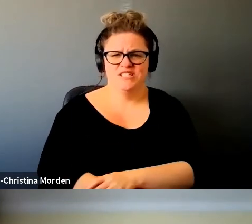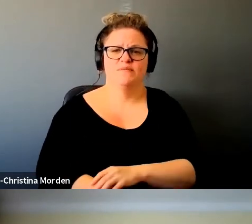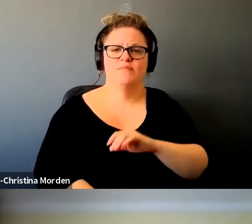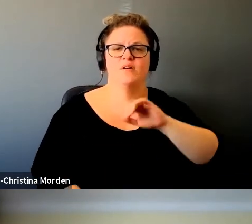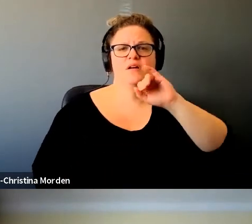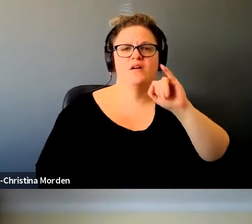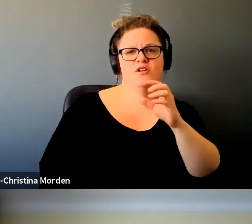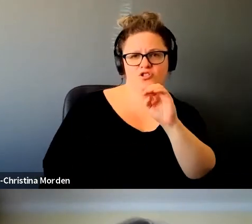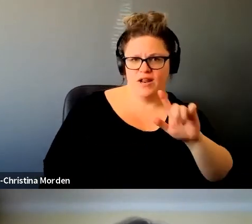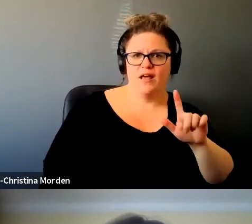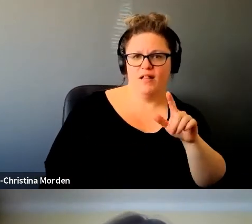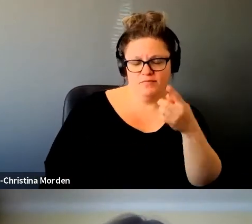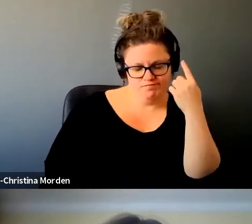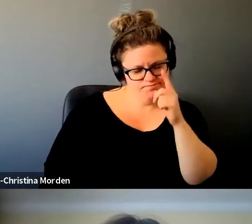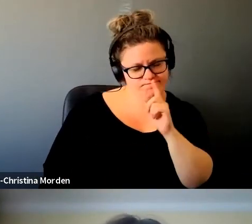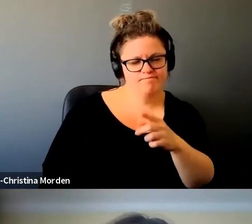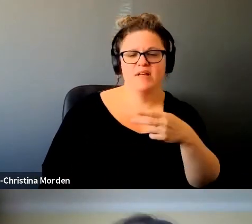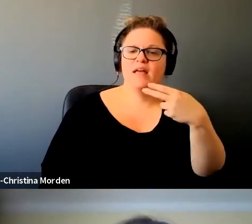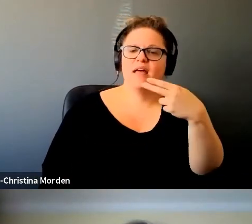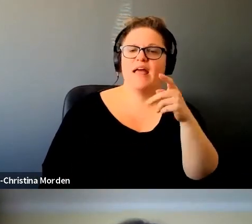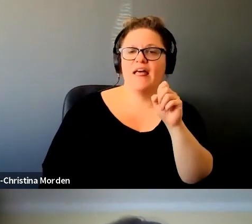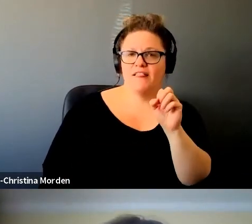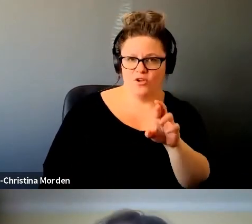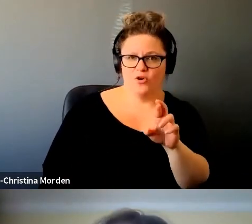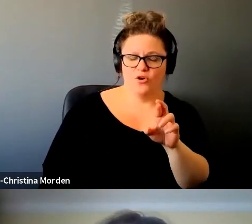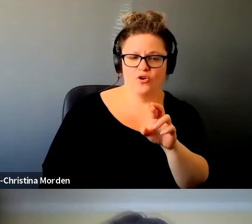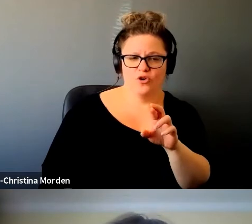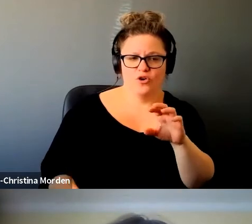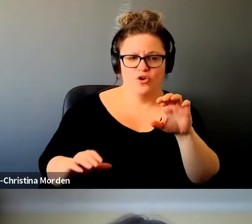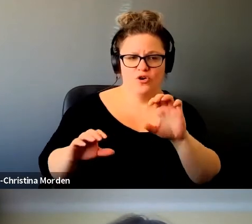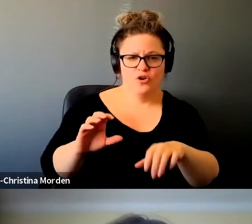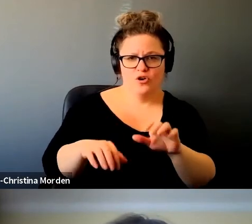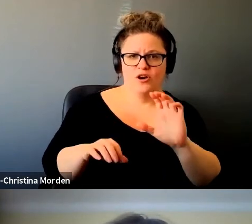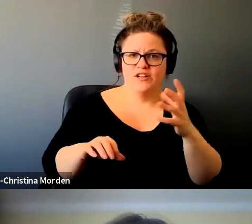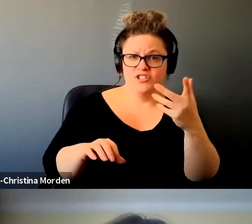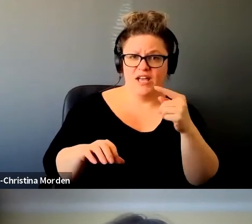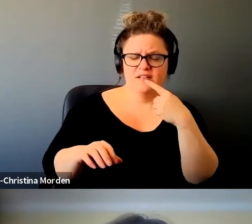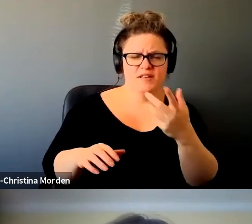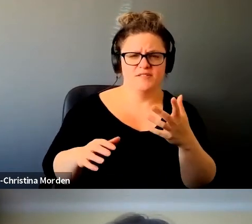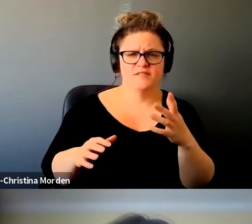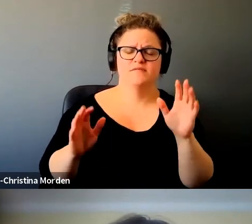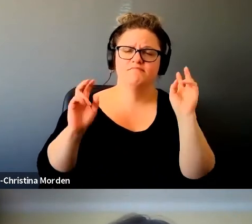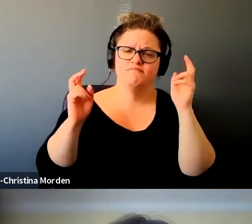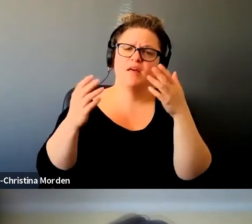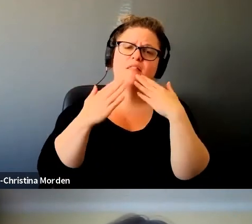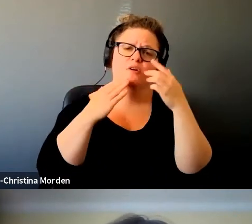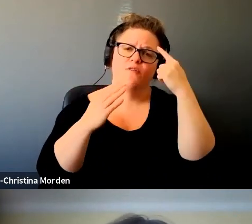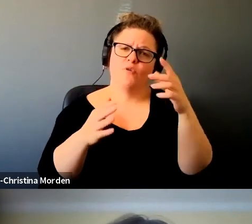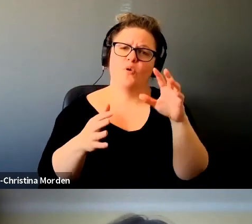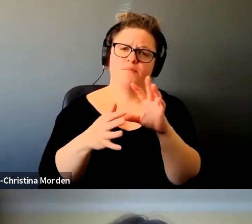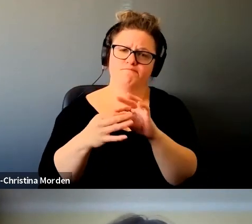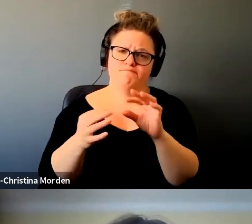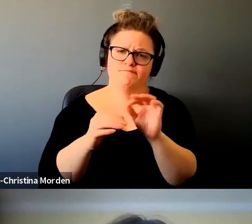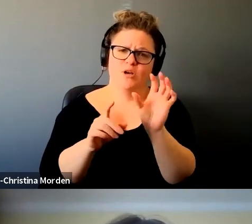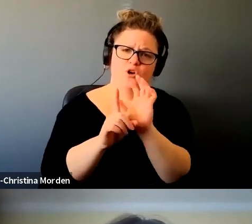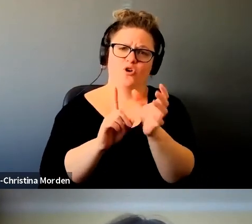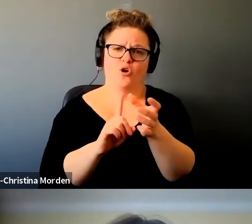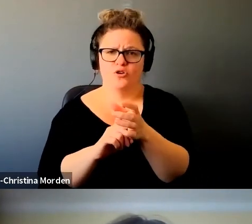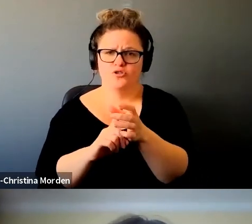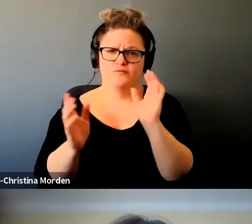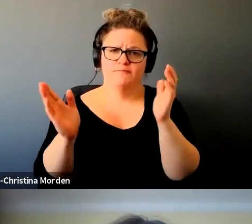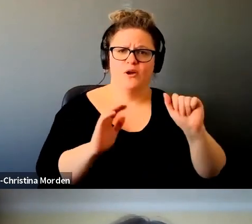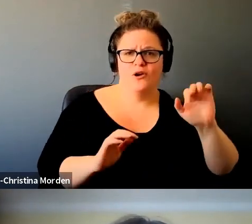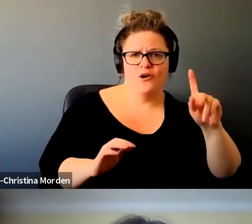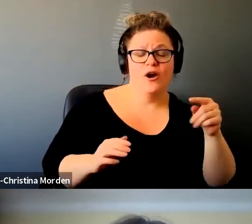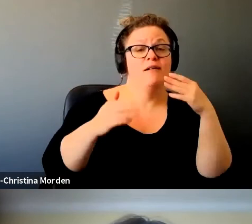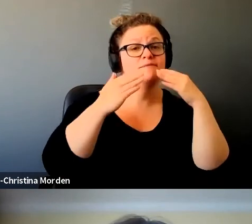Absolutely. And Heather Witherden also kind of agrees with that. She says, thanks for speaking about the culture of the arts. Thankfully, I started later so I